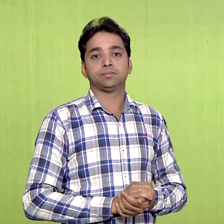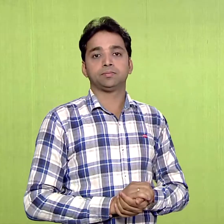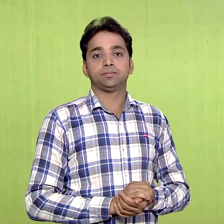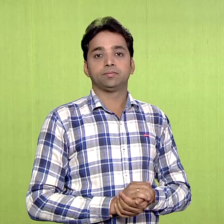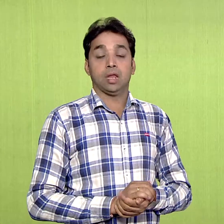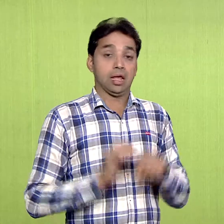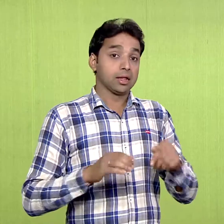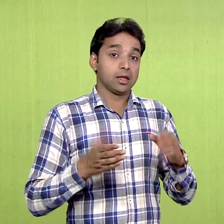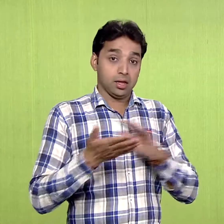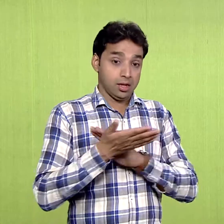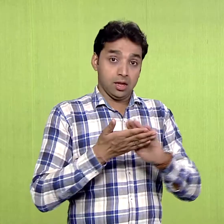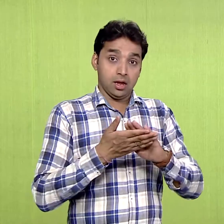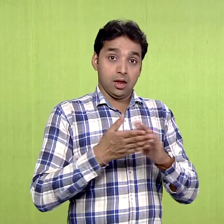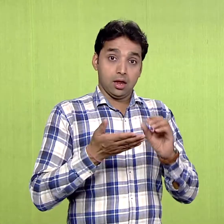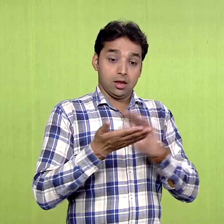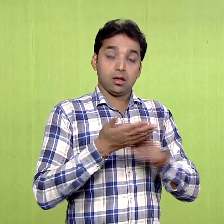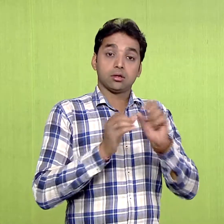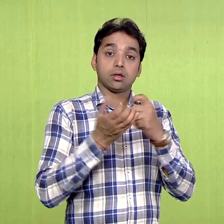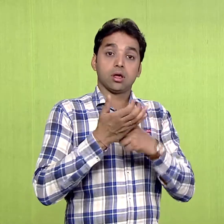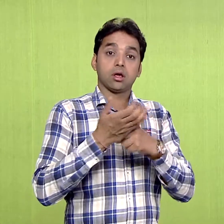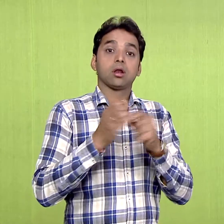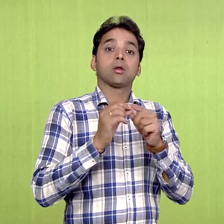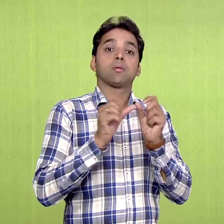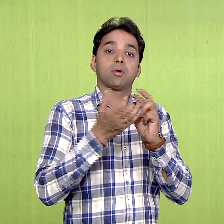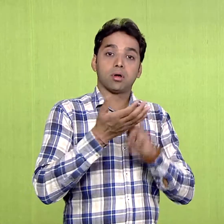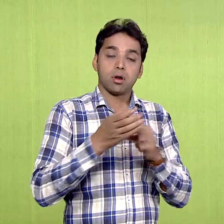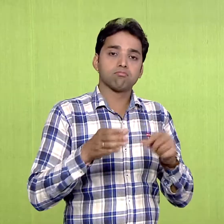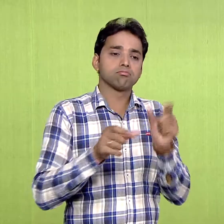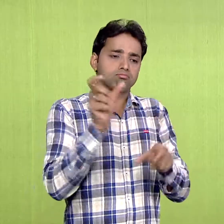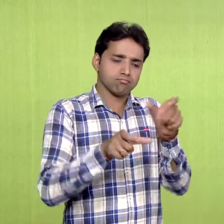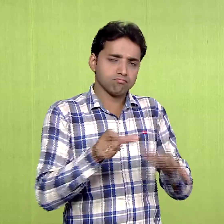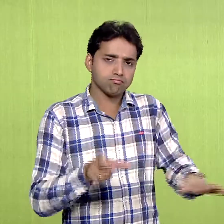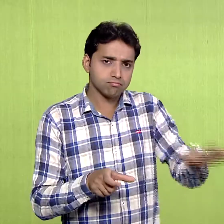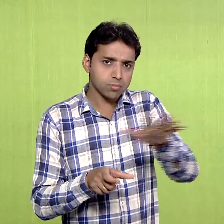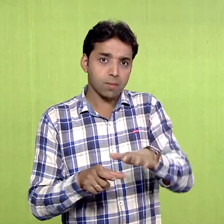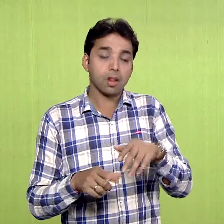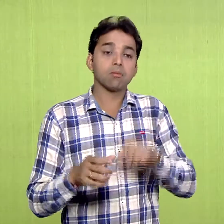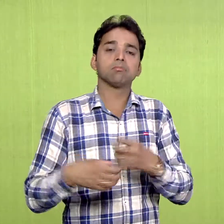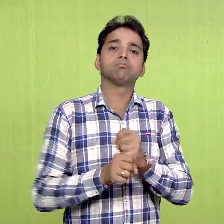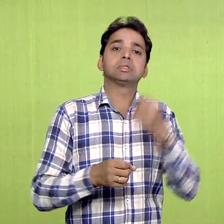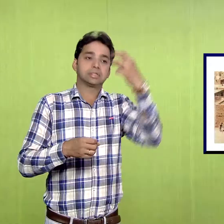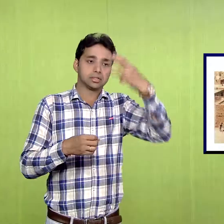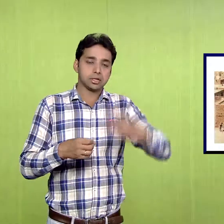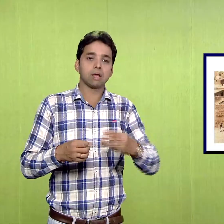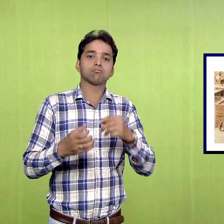The Harappan people had constructed mainly three types of buildings. Number